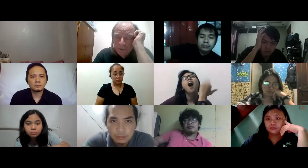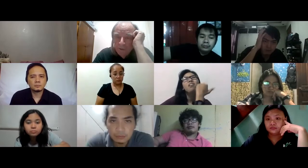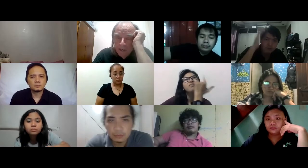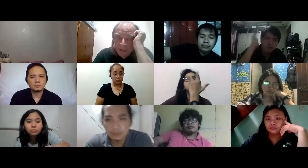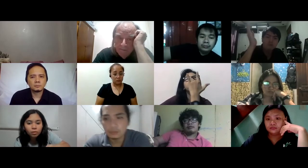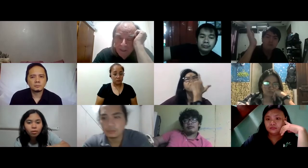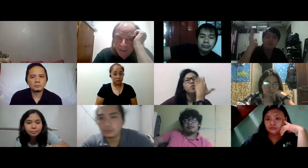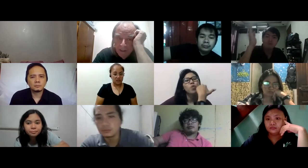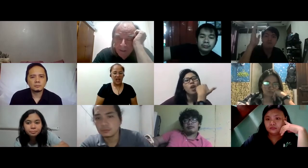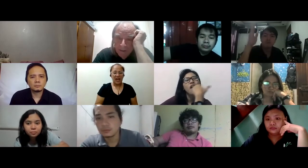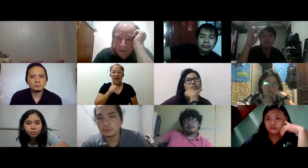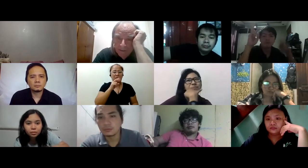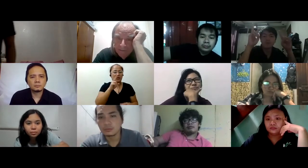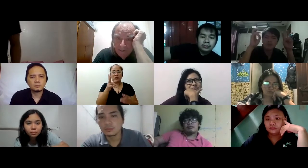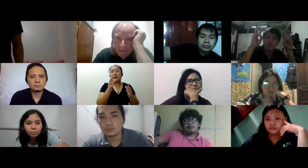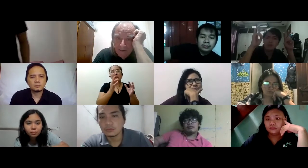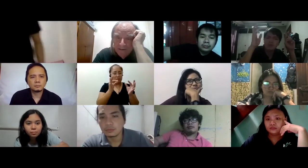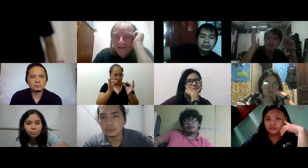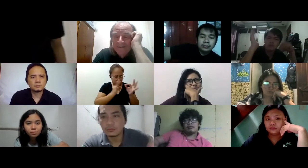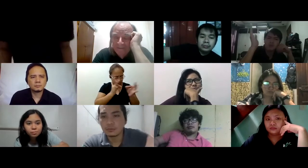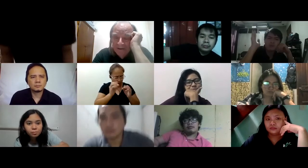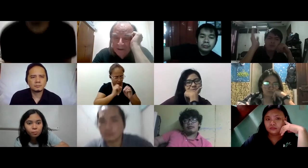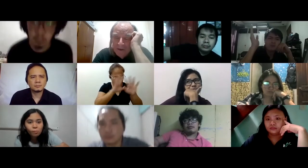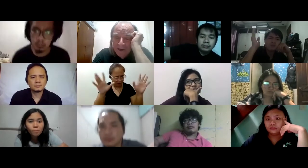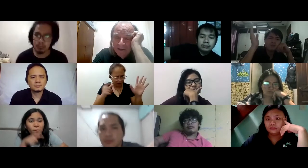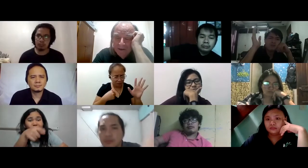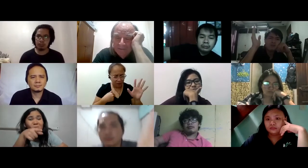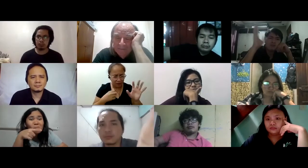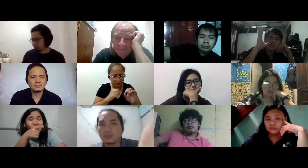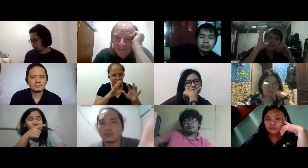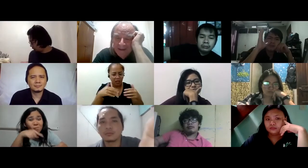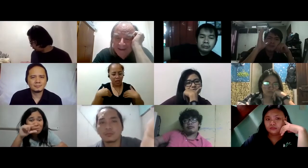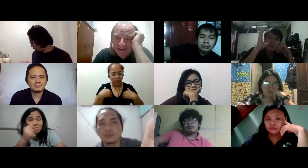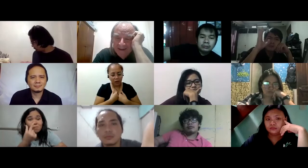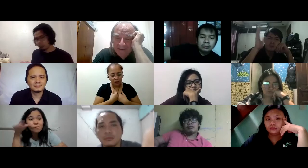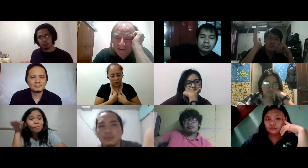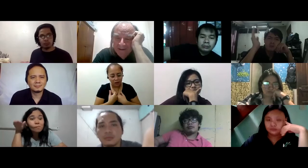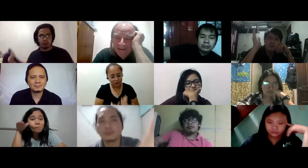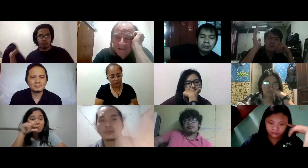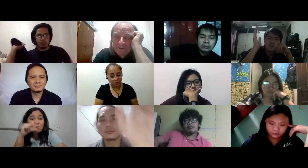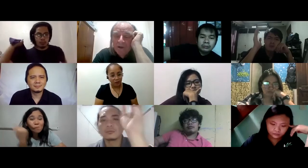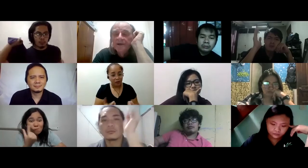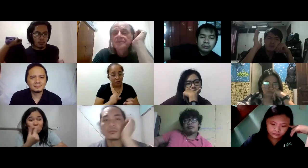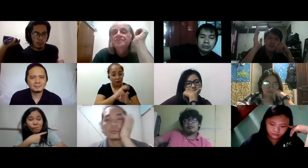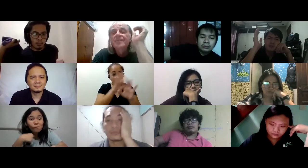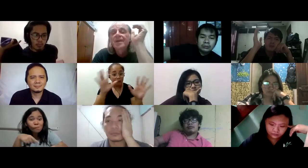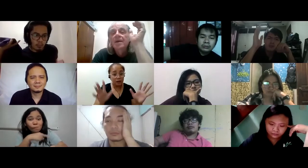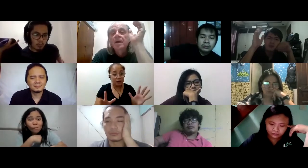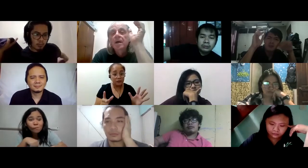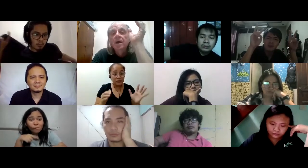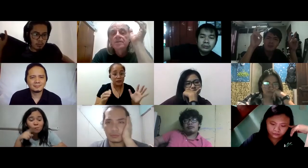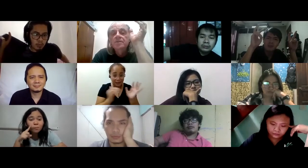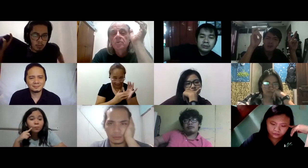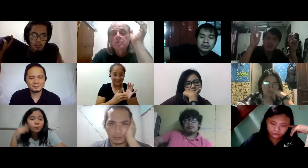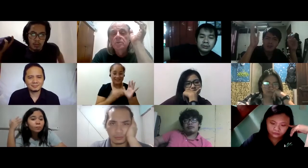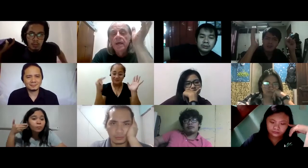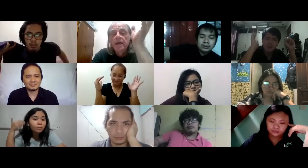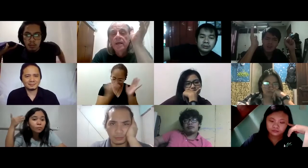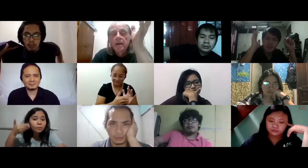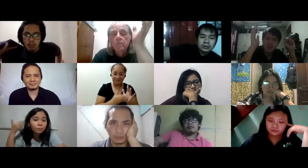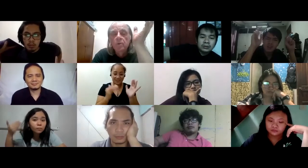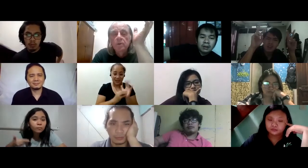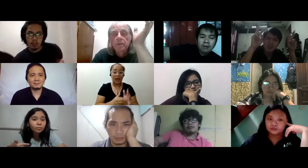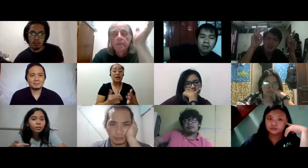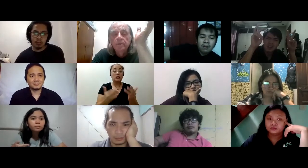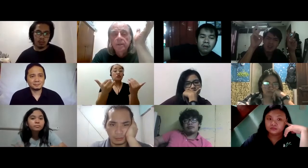I'm not sure I explained that clearly, as I'm feeling tired now. Let's try again. So